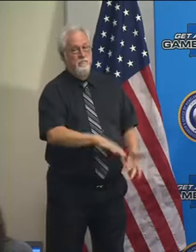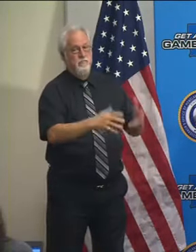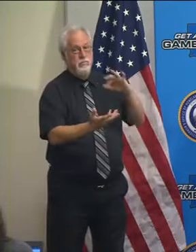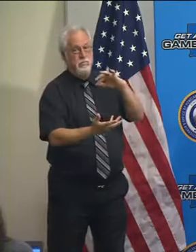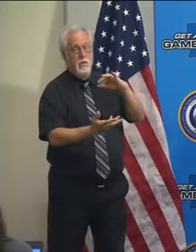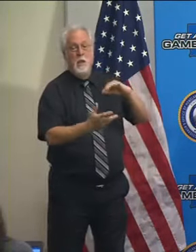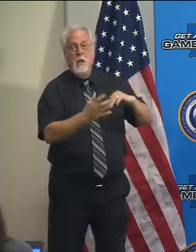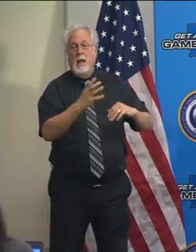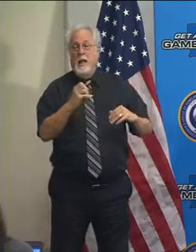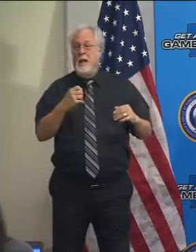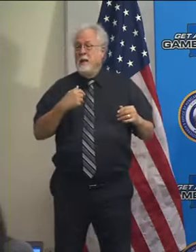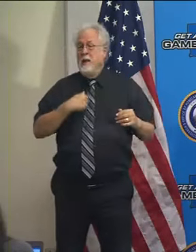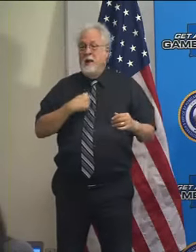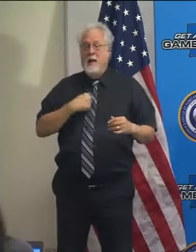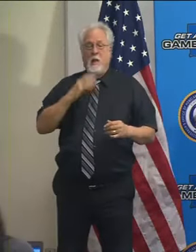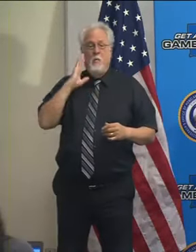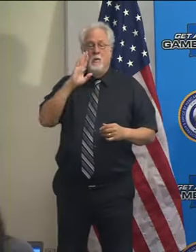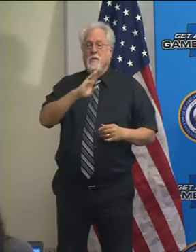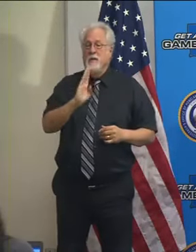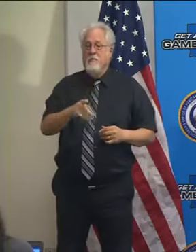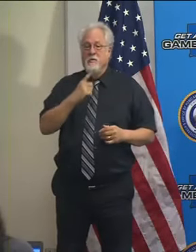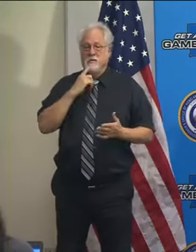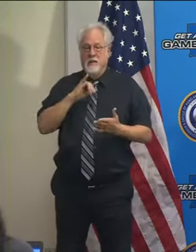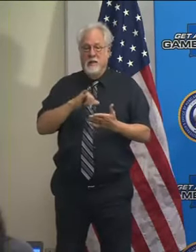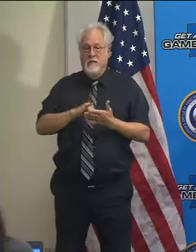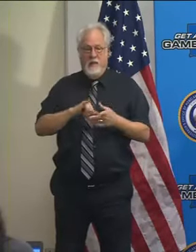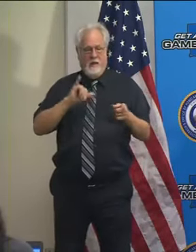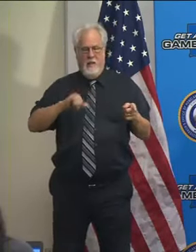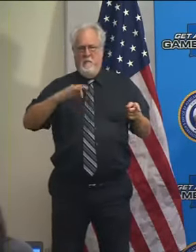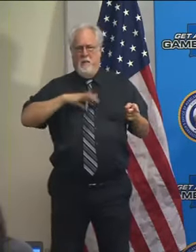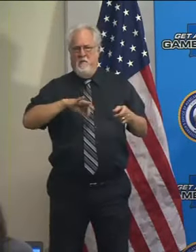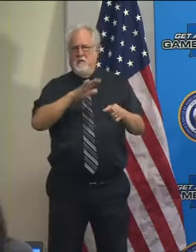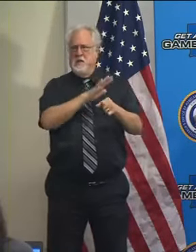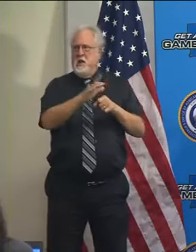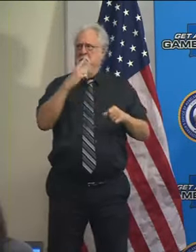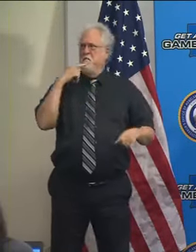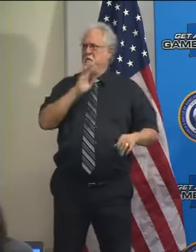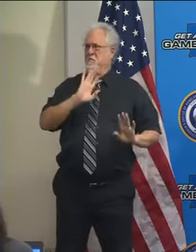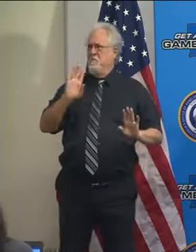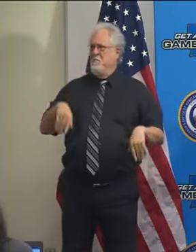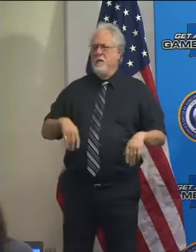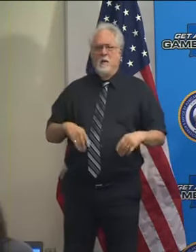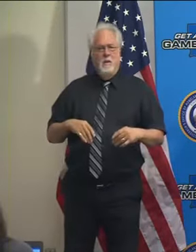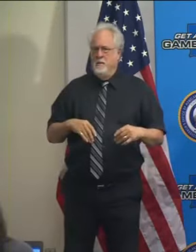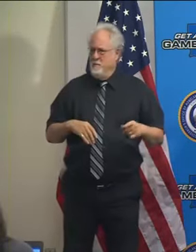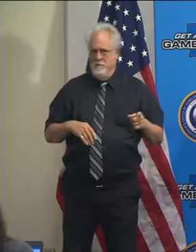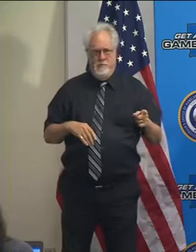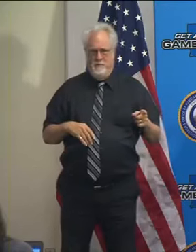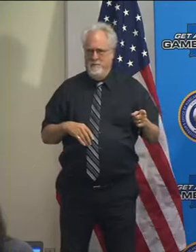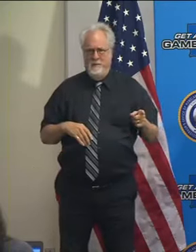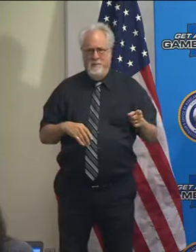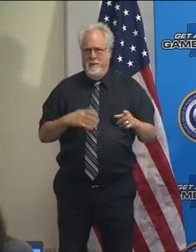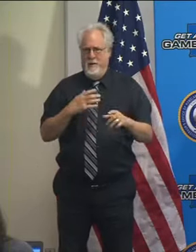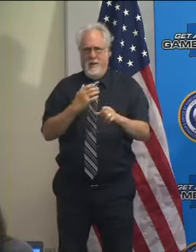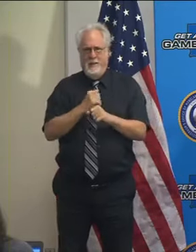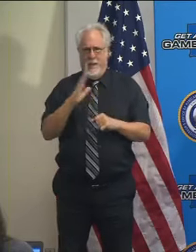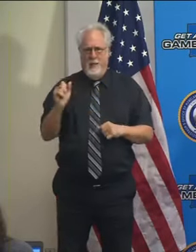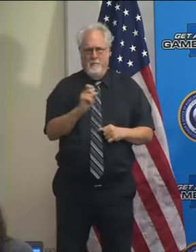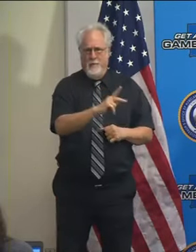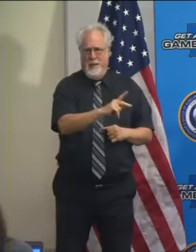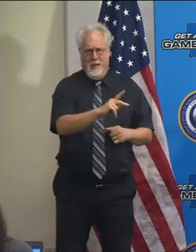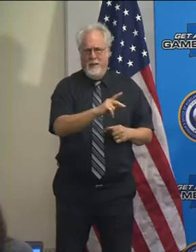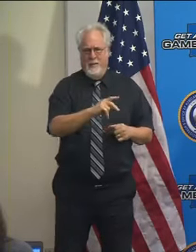now, and I'm never going to say that a certain benefit is enough for them to get them back into where